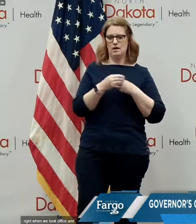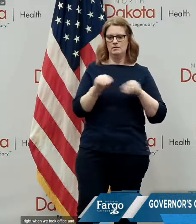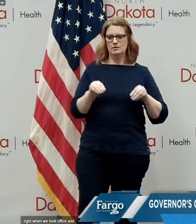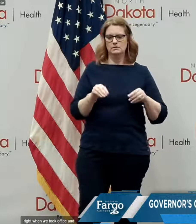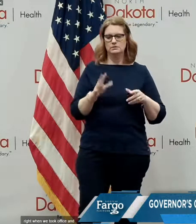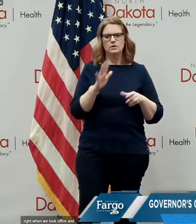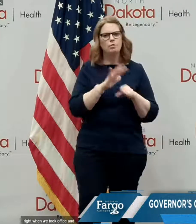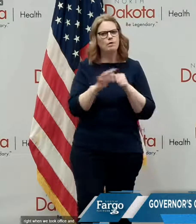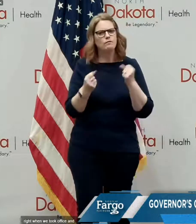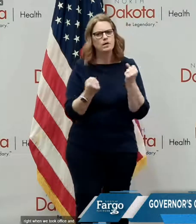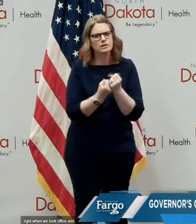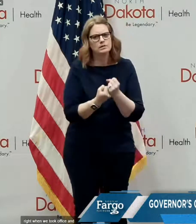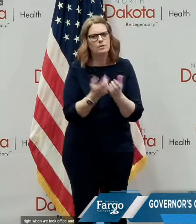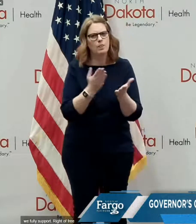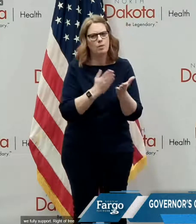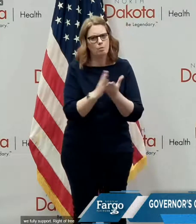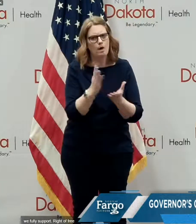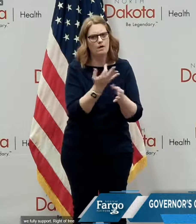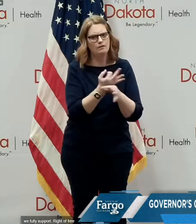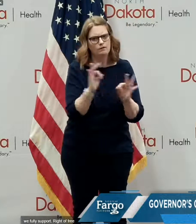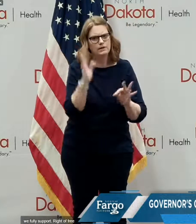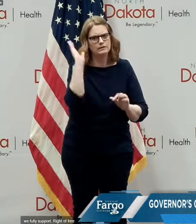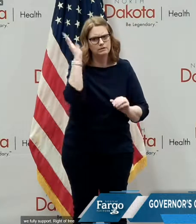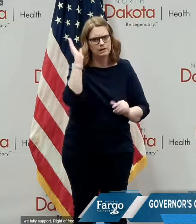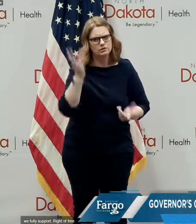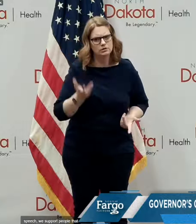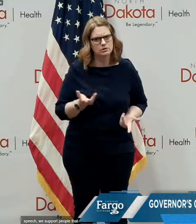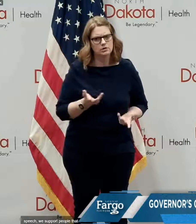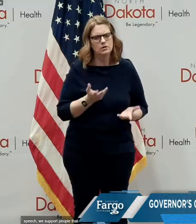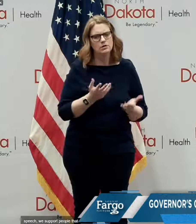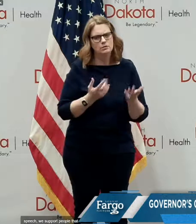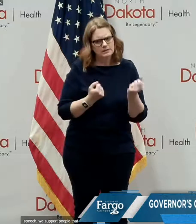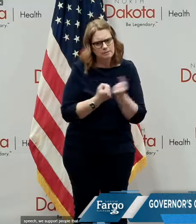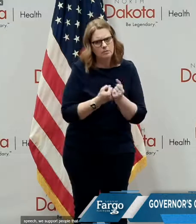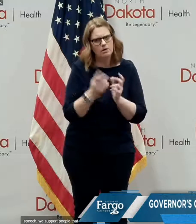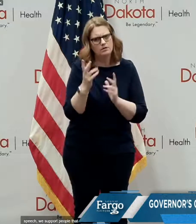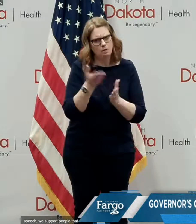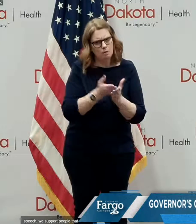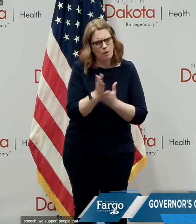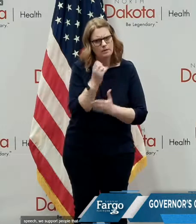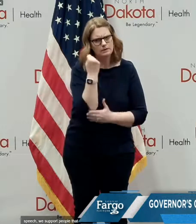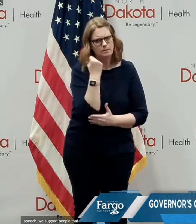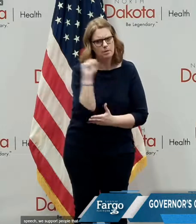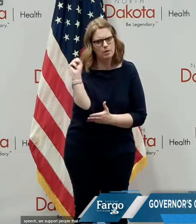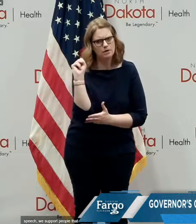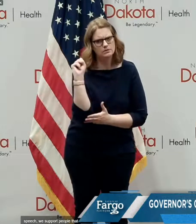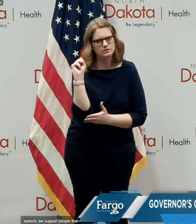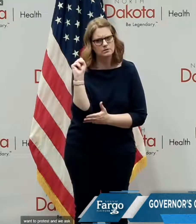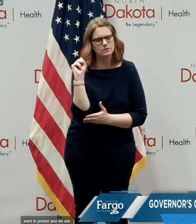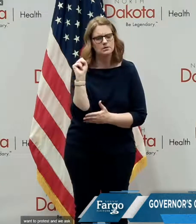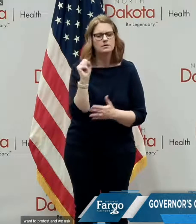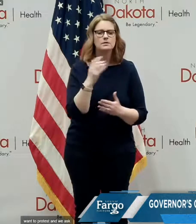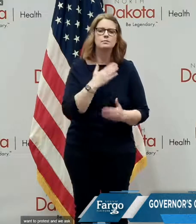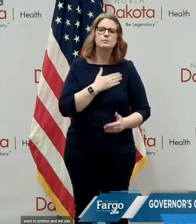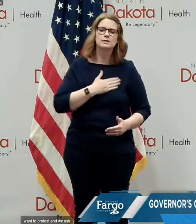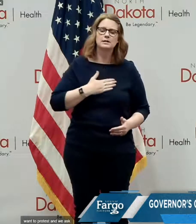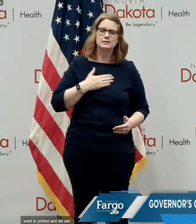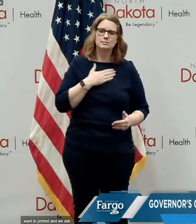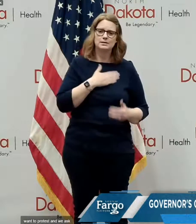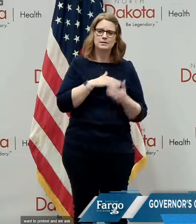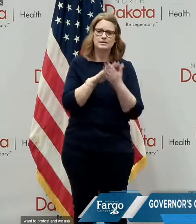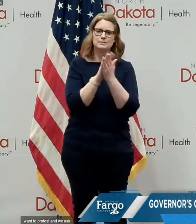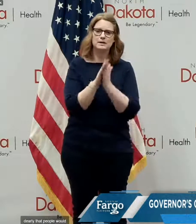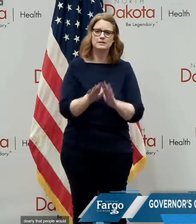the right of free speech. We support people that want to protest, and we ask dearly that people would protest